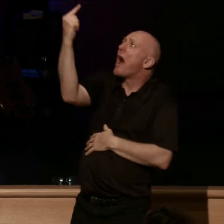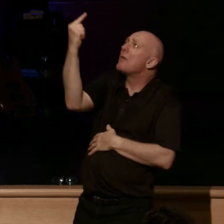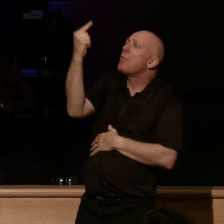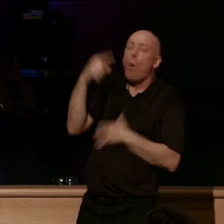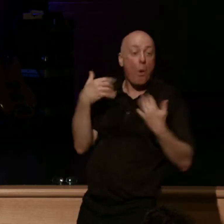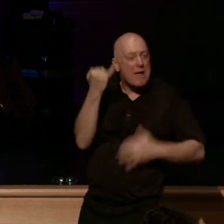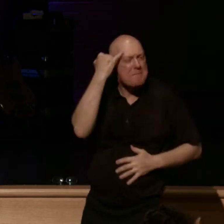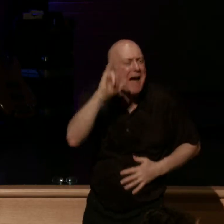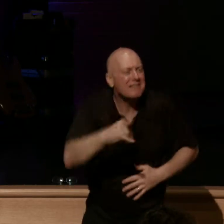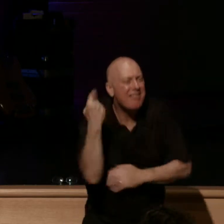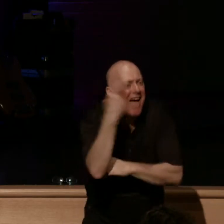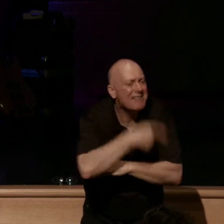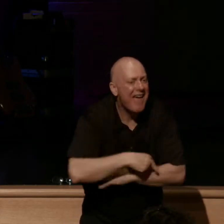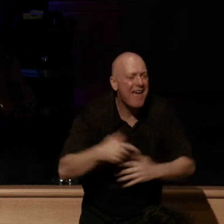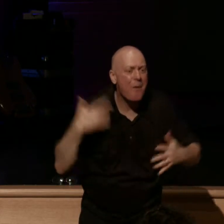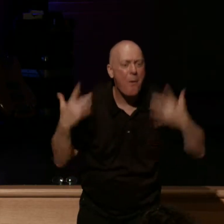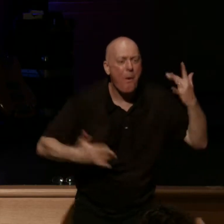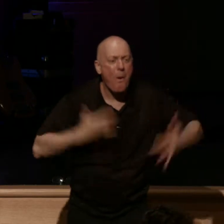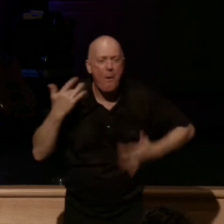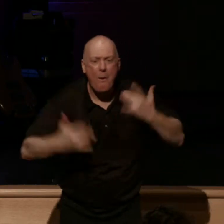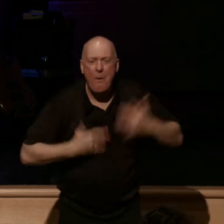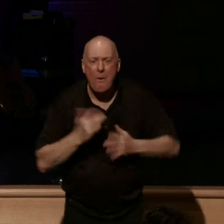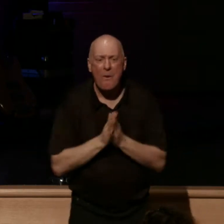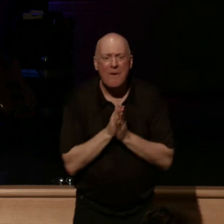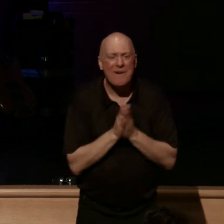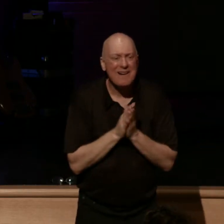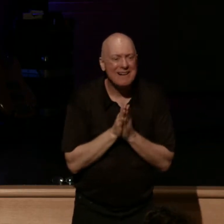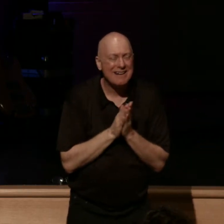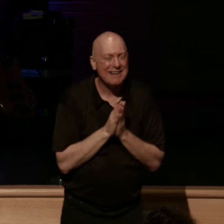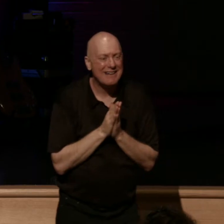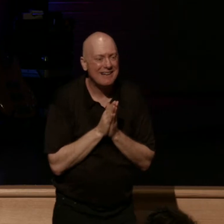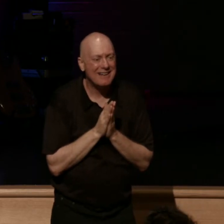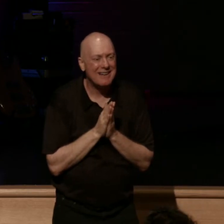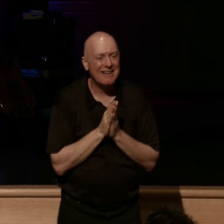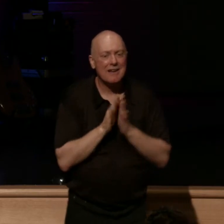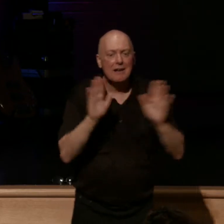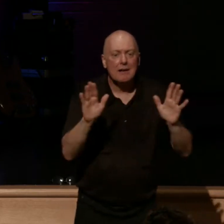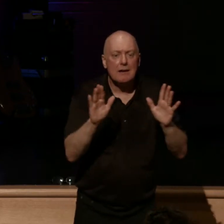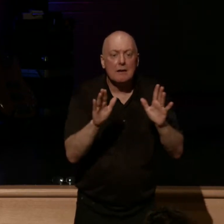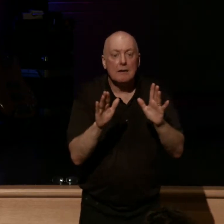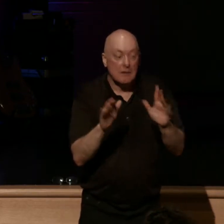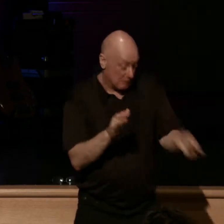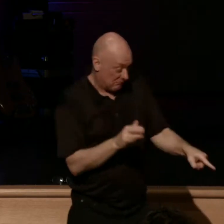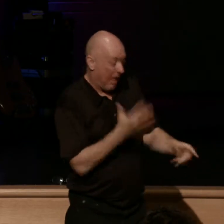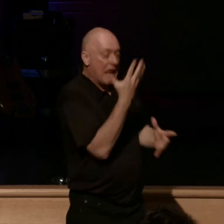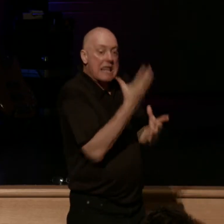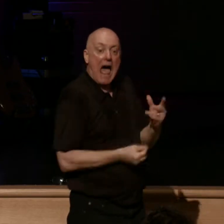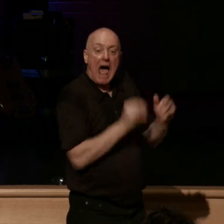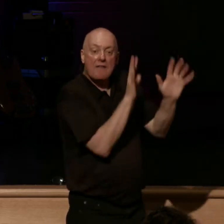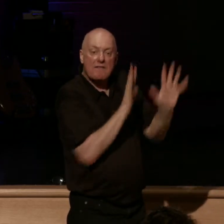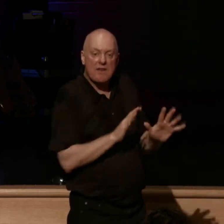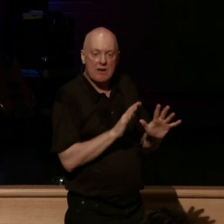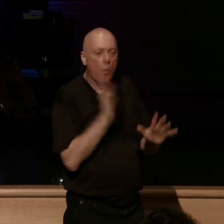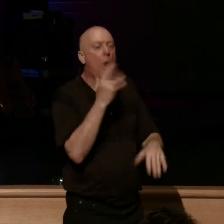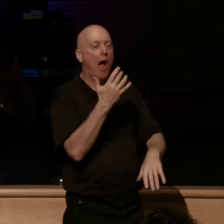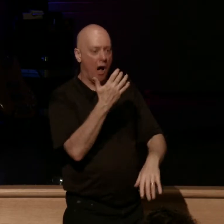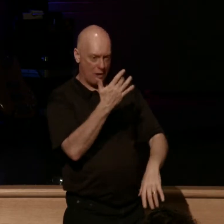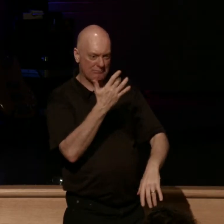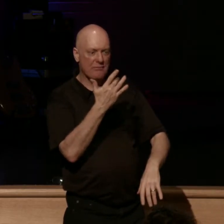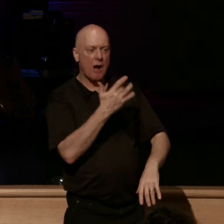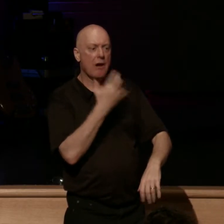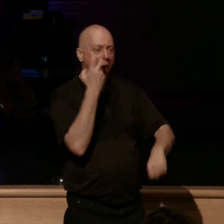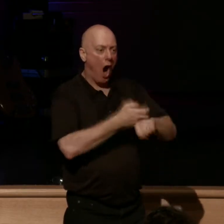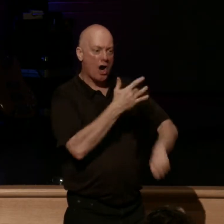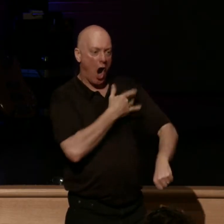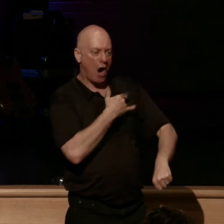day that will be. A lack of the fear of the Lord is a calloused heart and a complaining